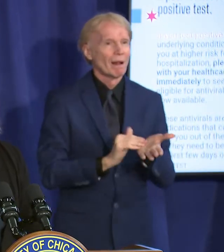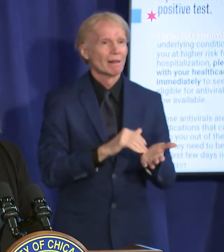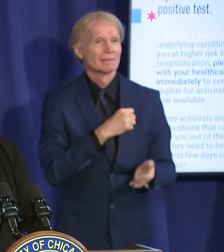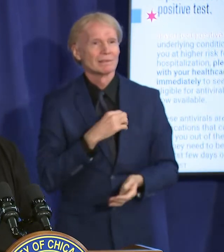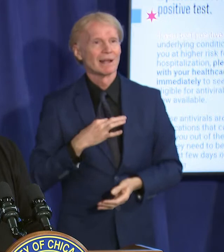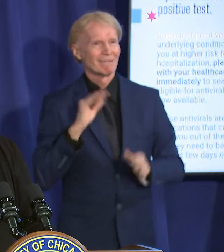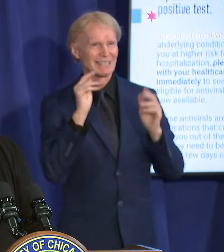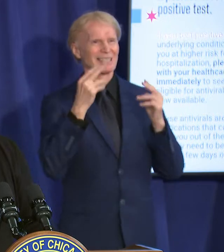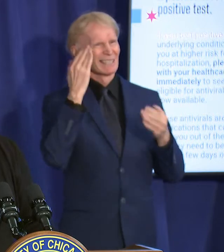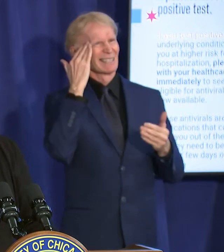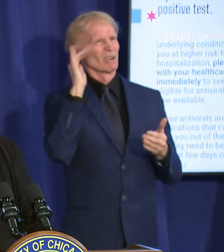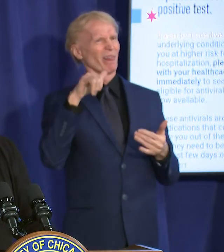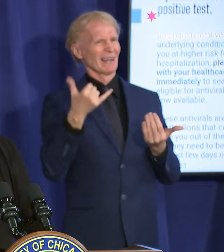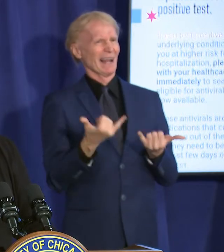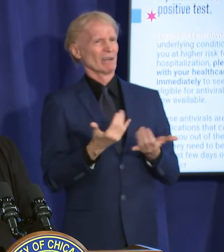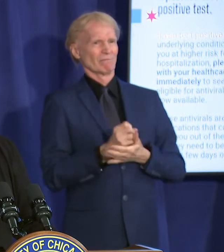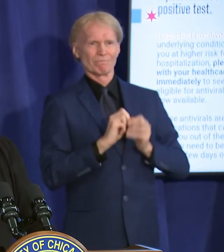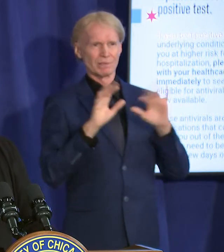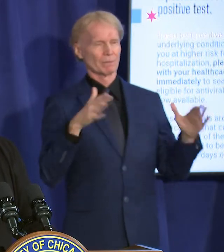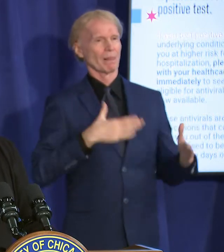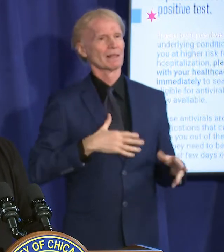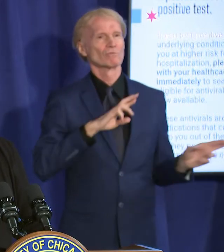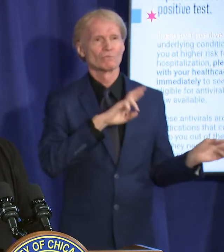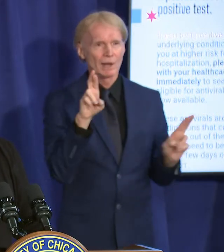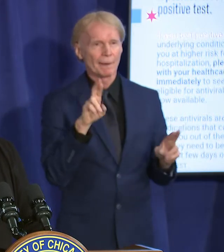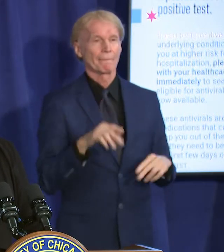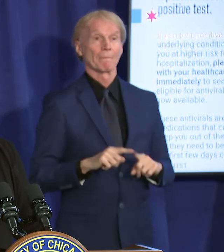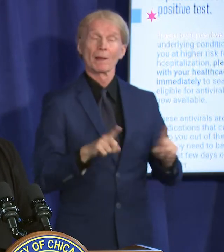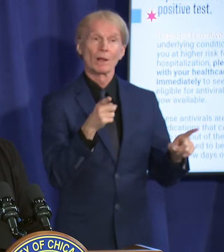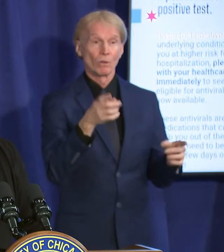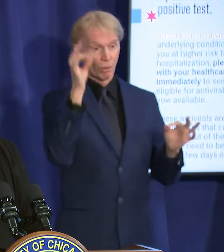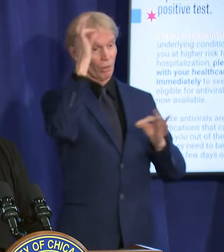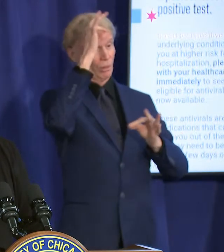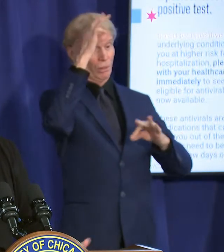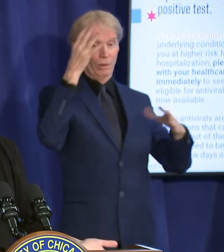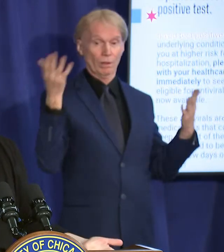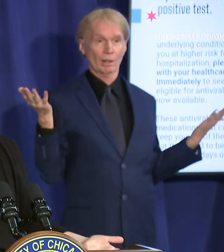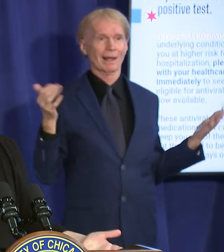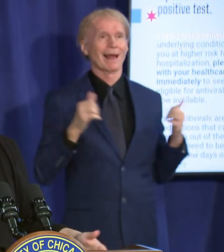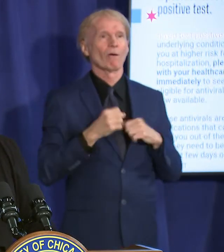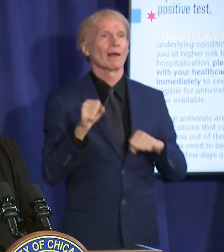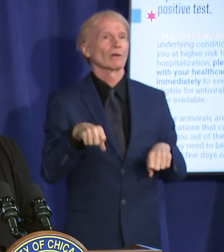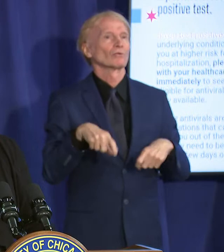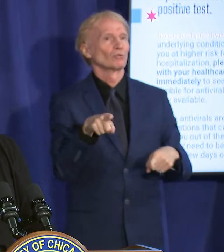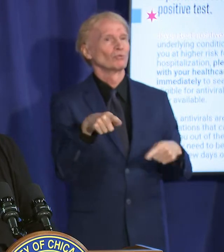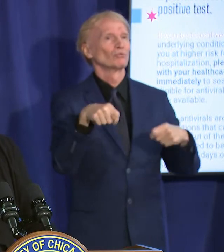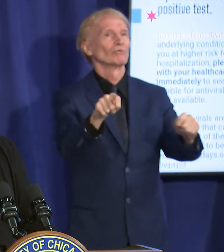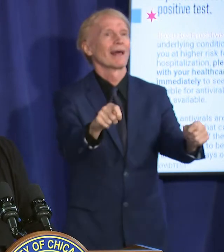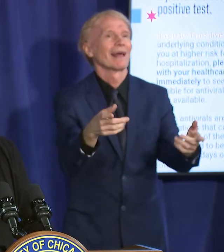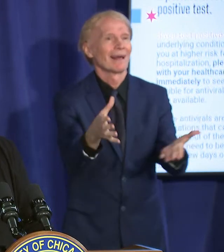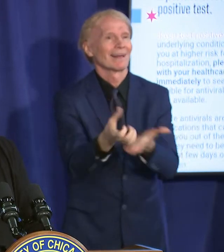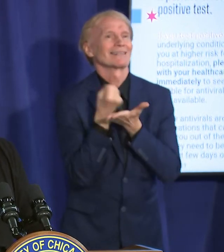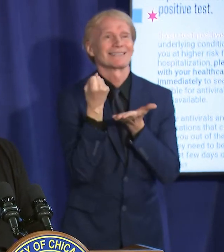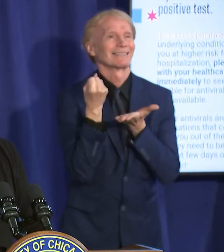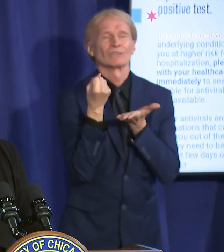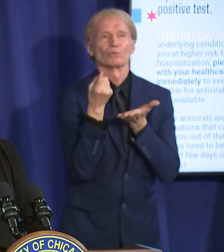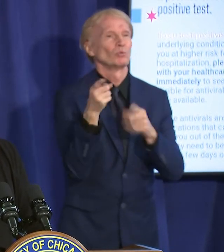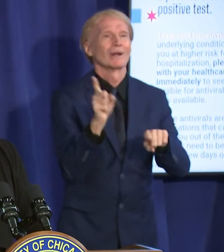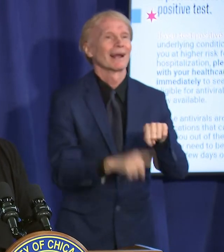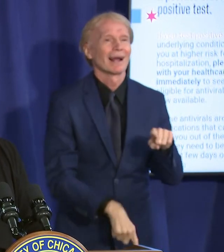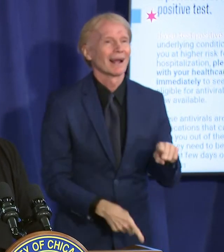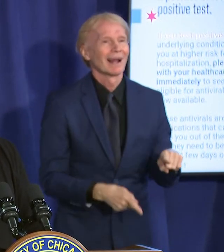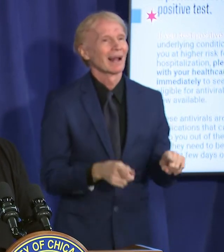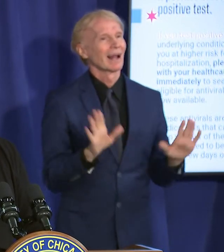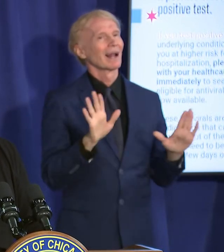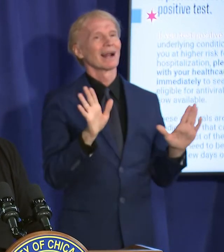higher need areas have access to it. But if people don't know to call, it's too late to give you those sort of